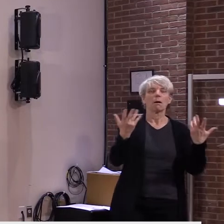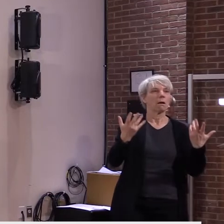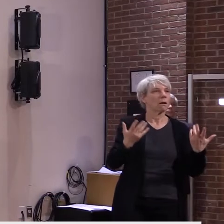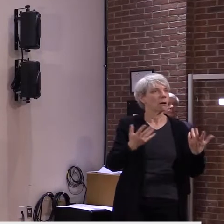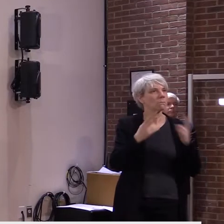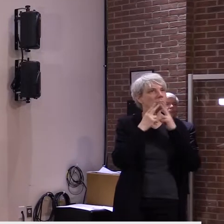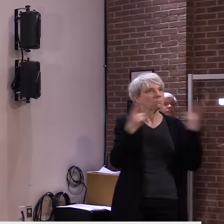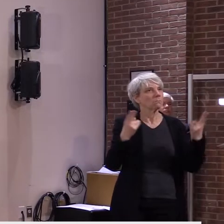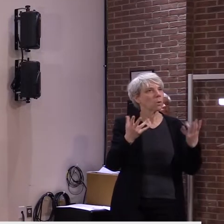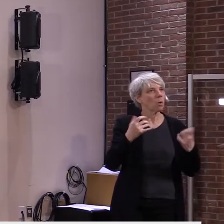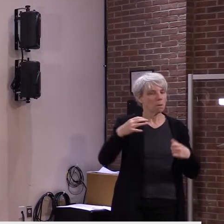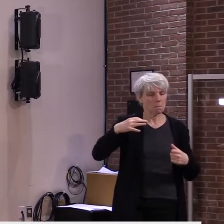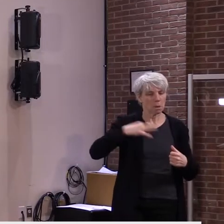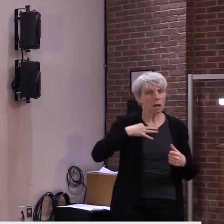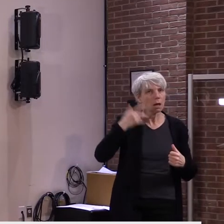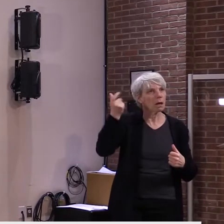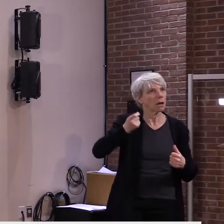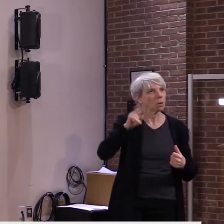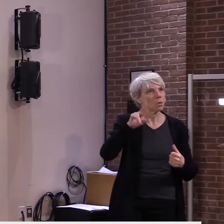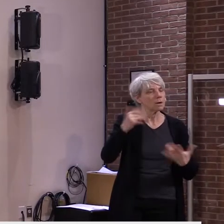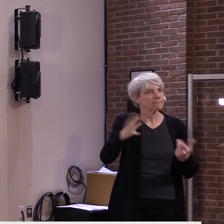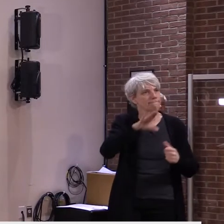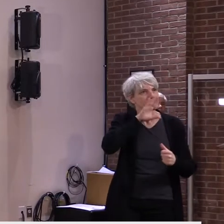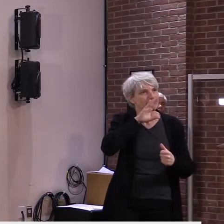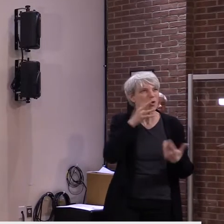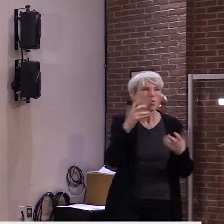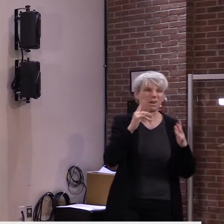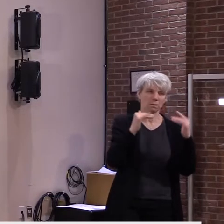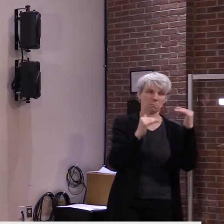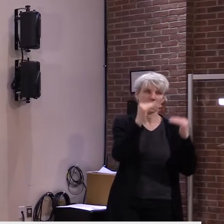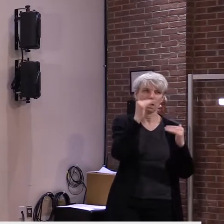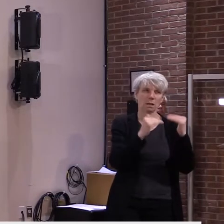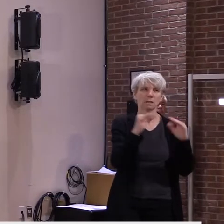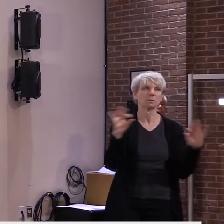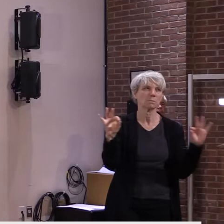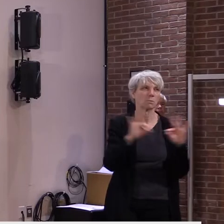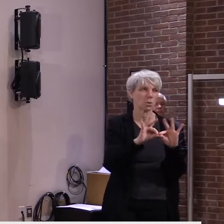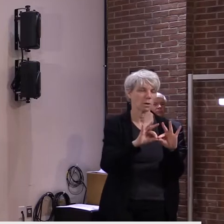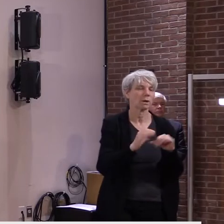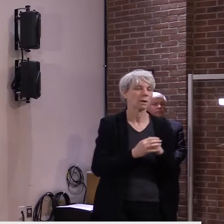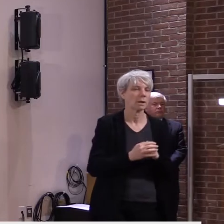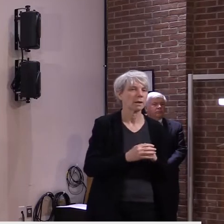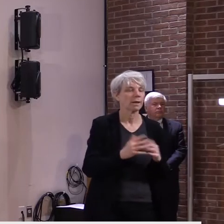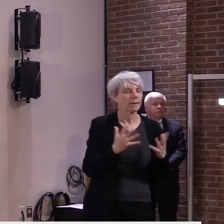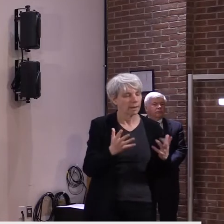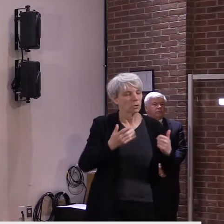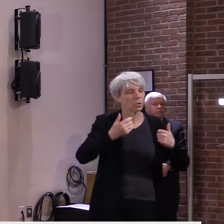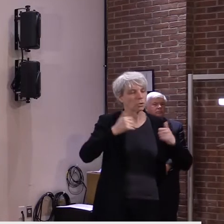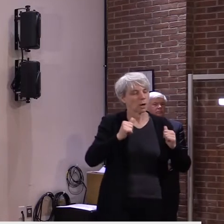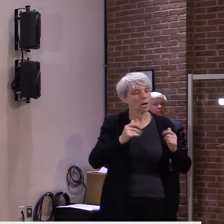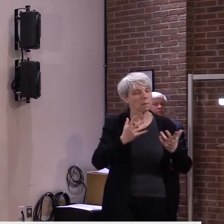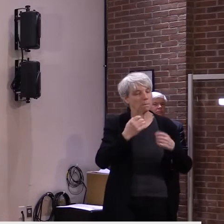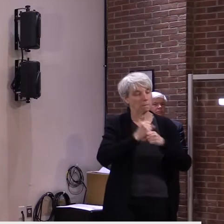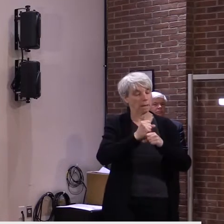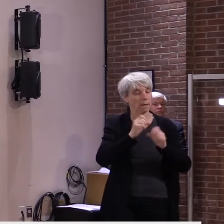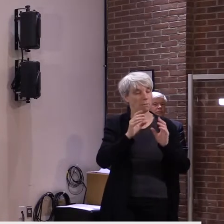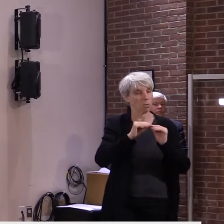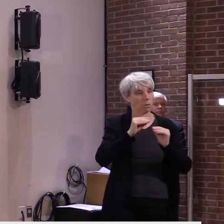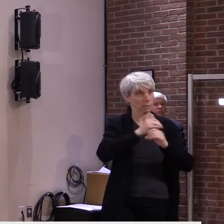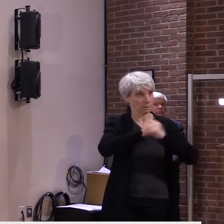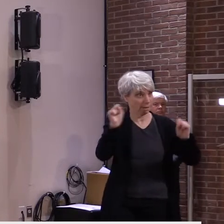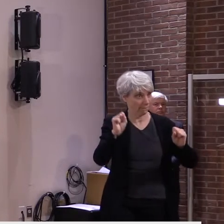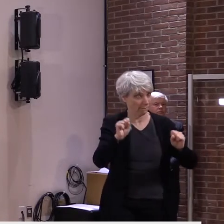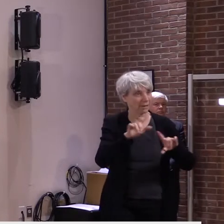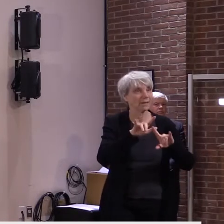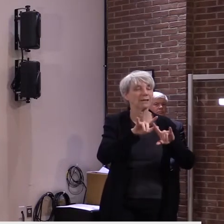multi-factor authentication and other measures that make it impossible for people to actually apply, or so difficult they don't want to apply. So right now,